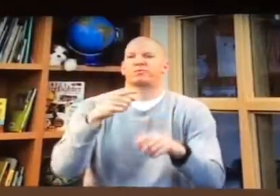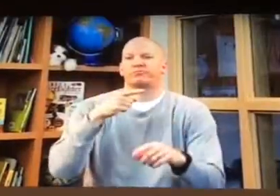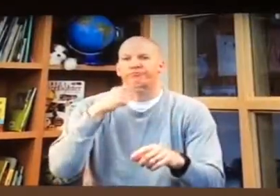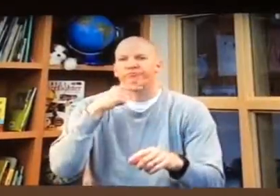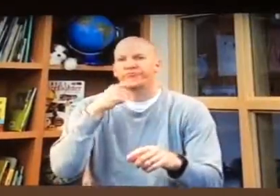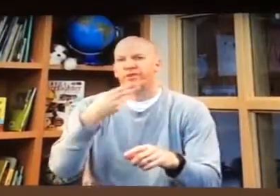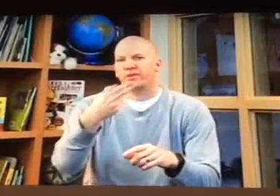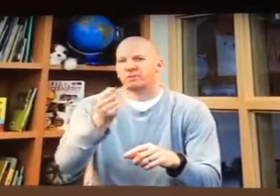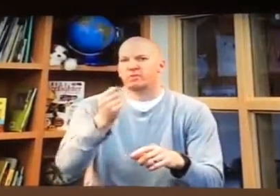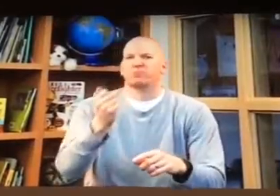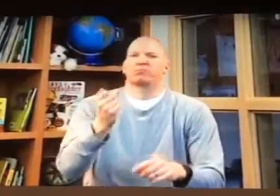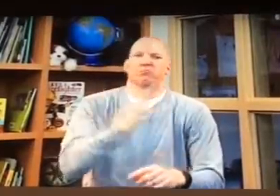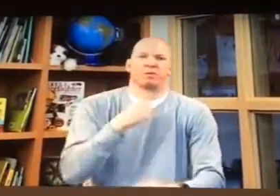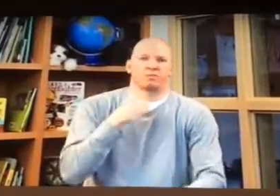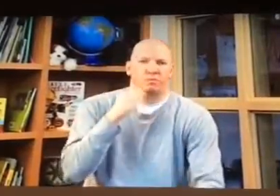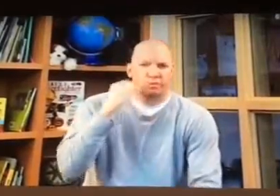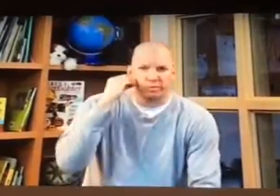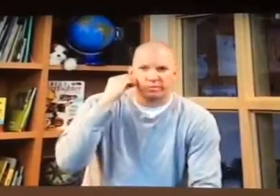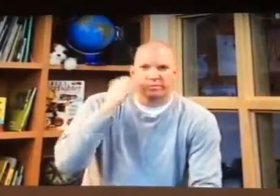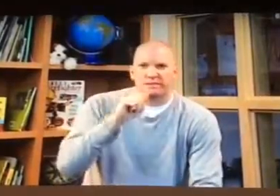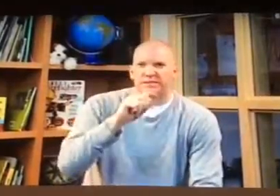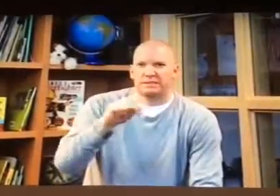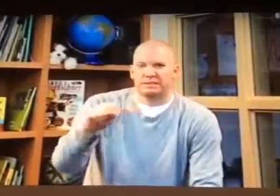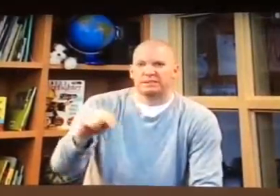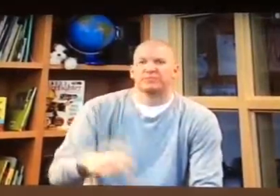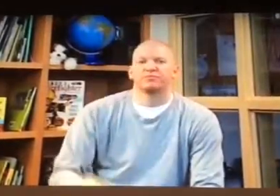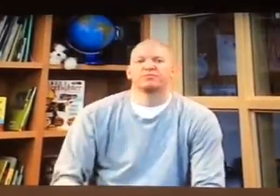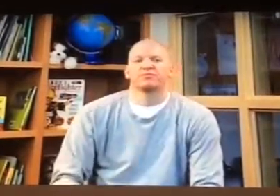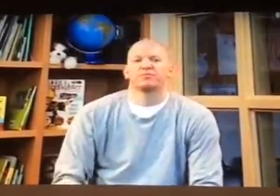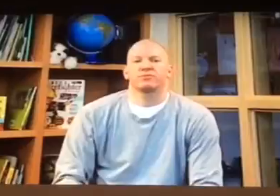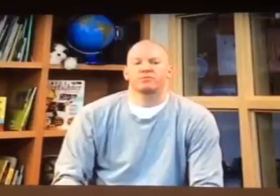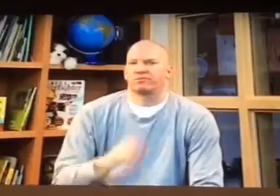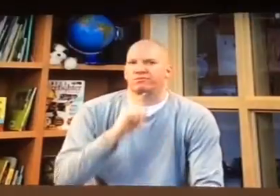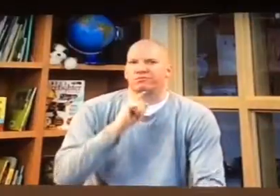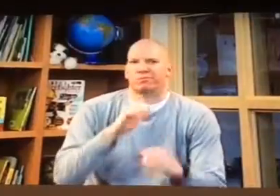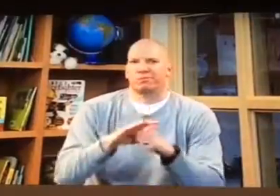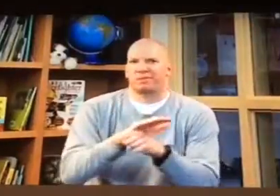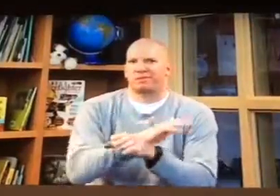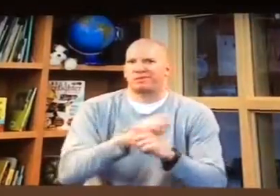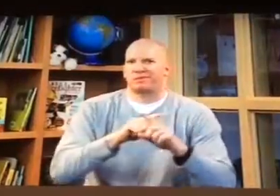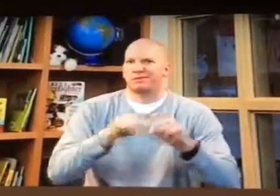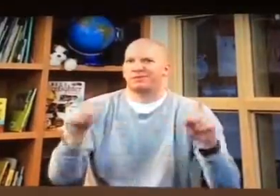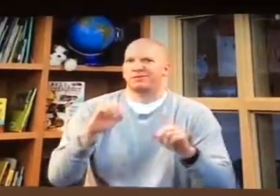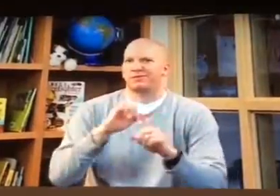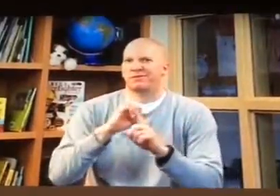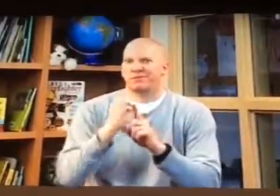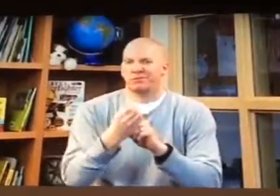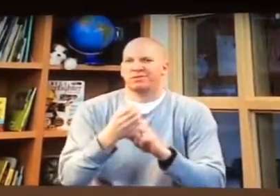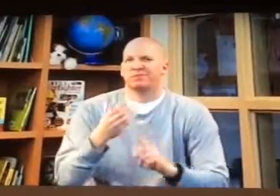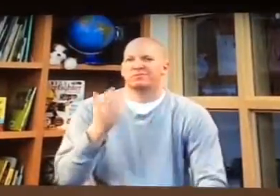finished 8th grade at that school, I went back to my hometown in Tennessee to go to a different high